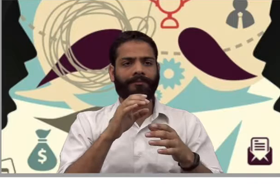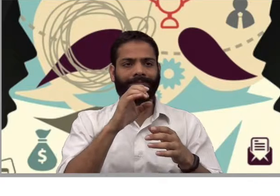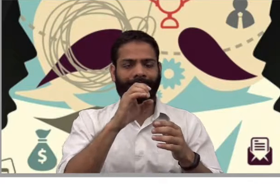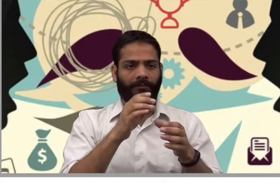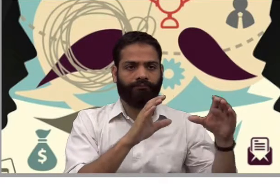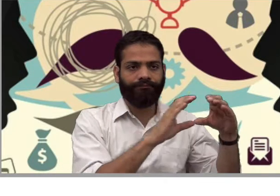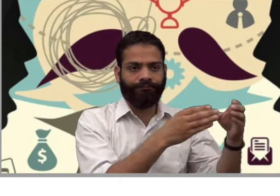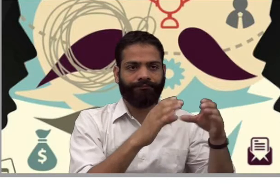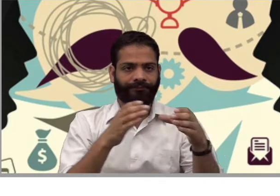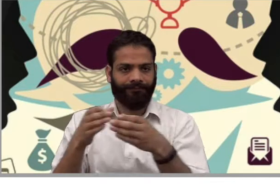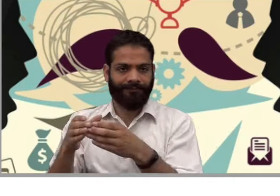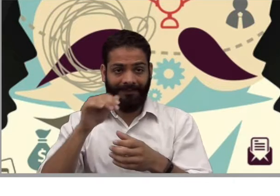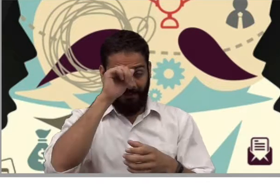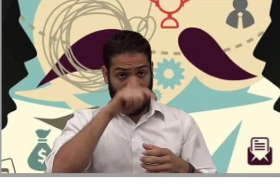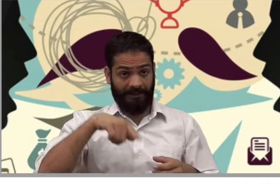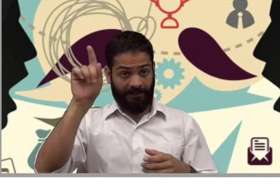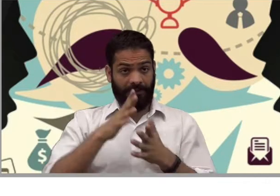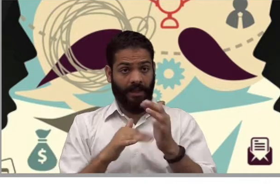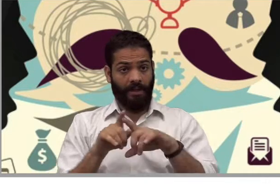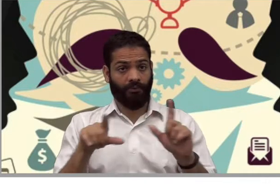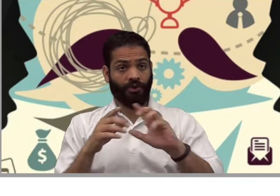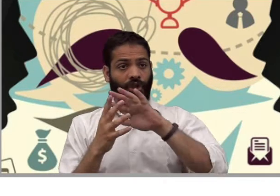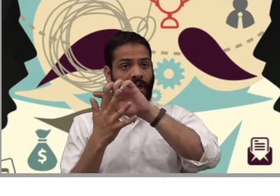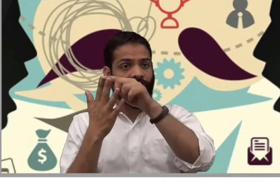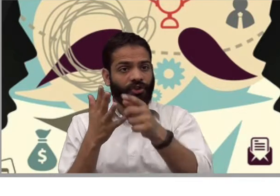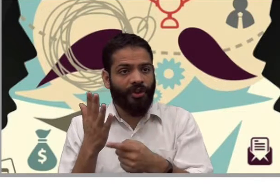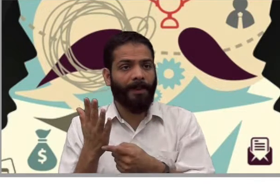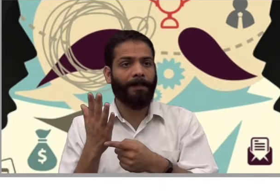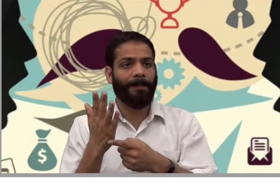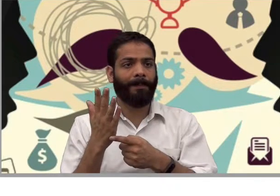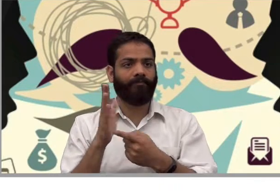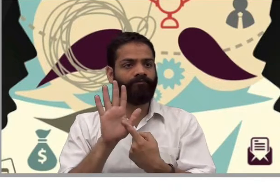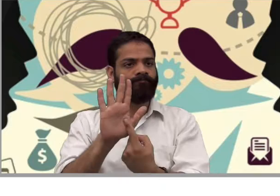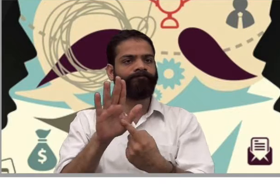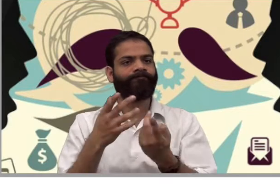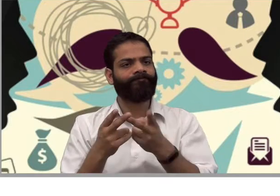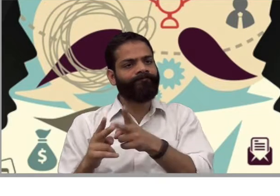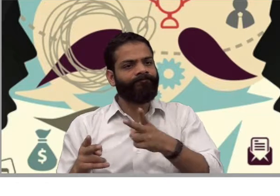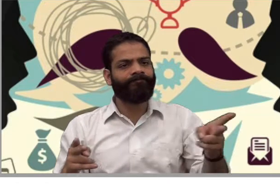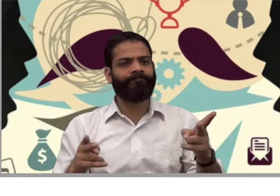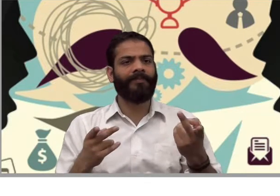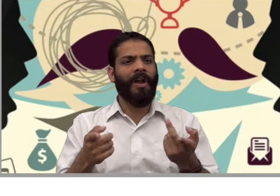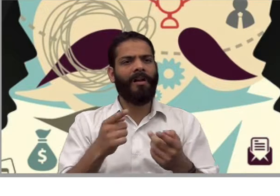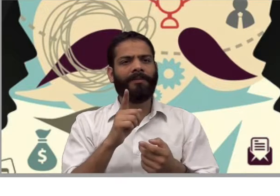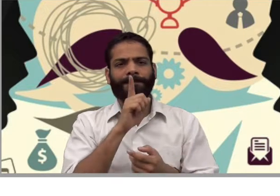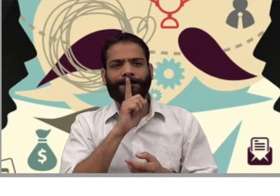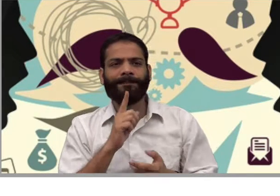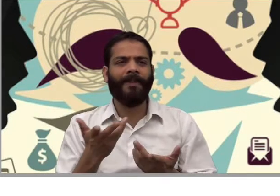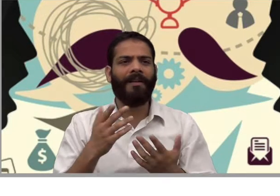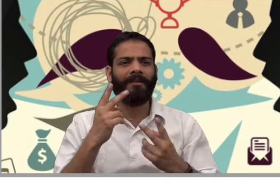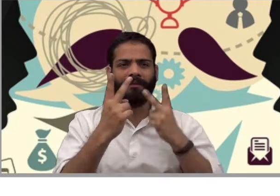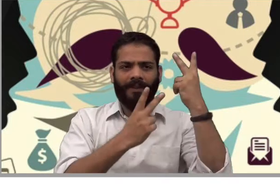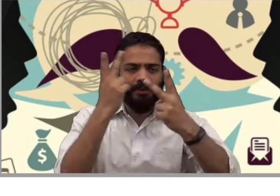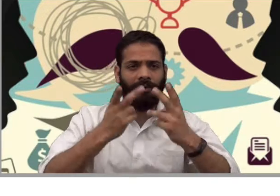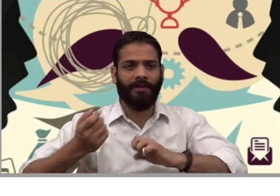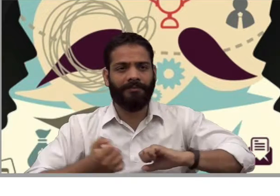Classifier is one of the nominal classification systems. In Indian Sign Language, hand shape